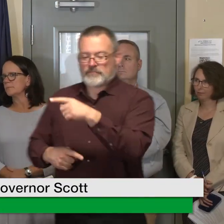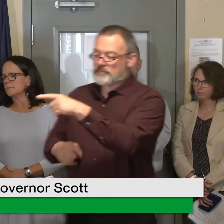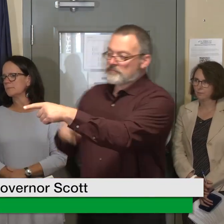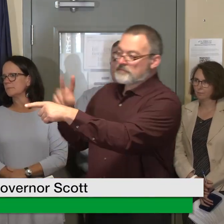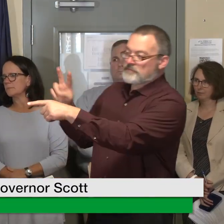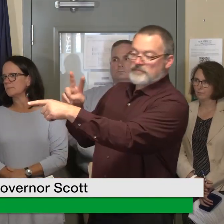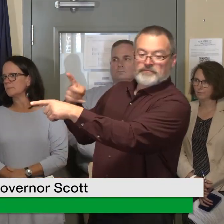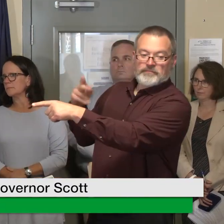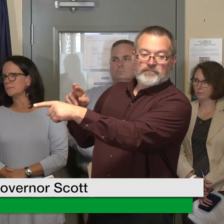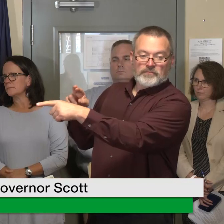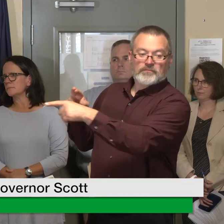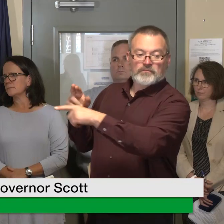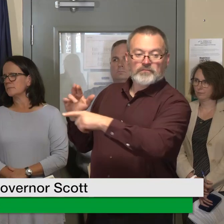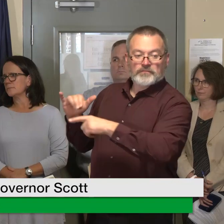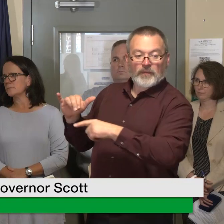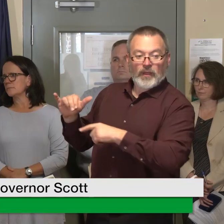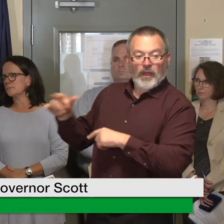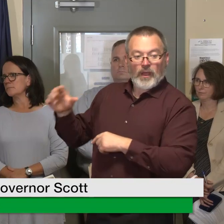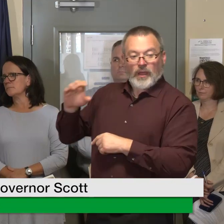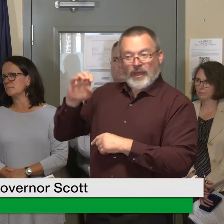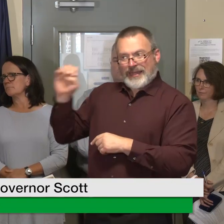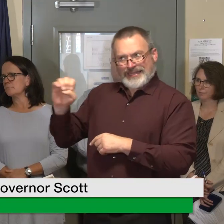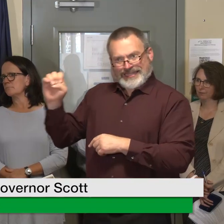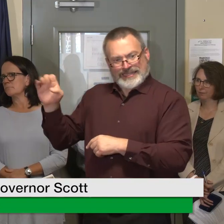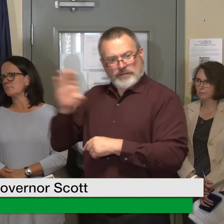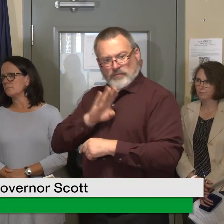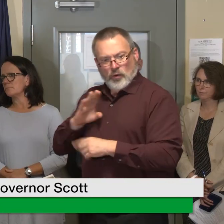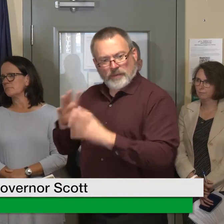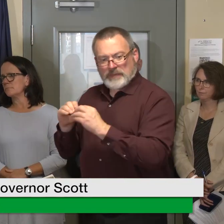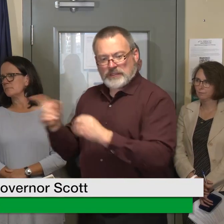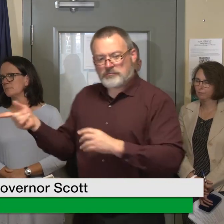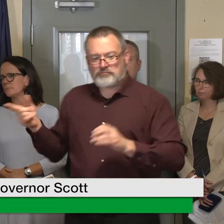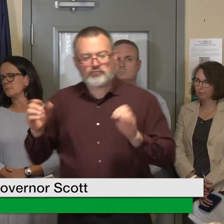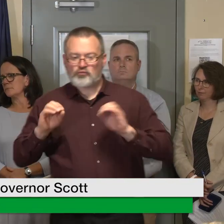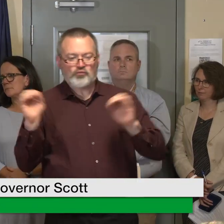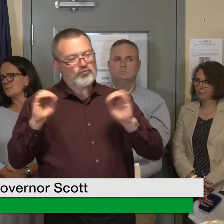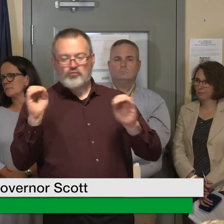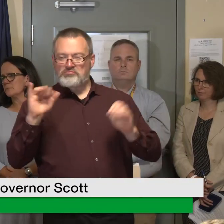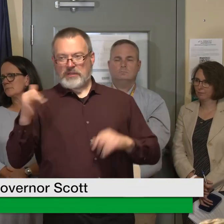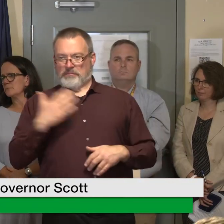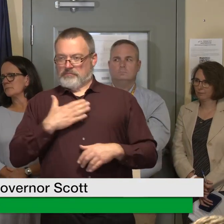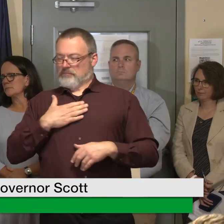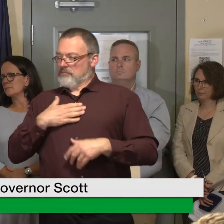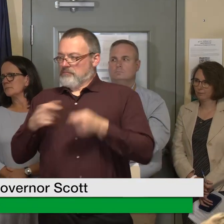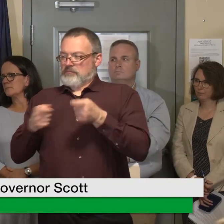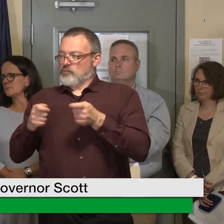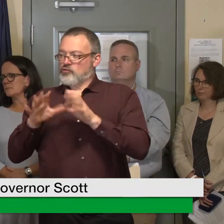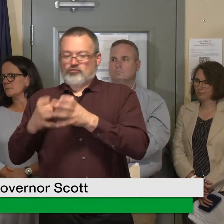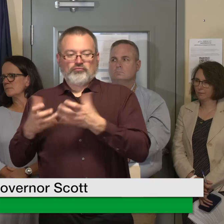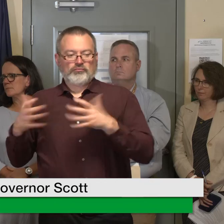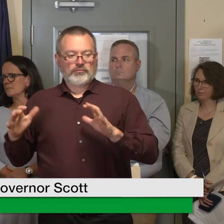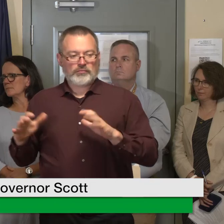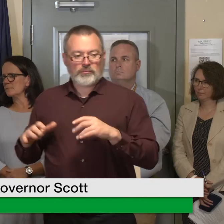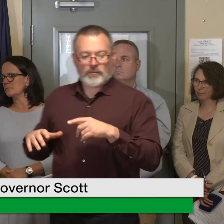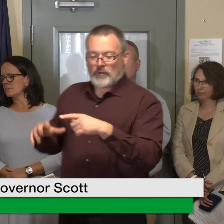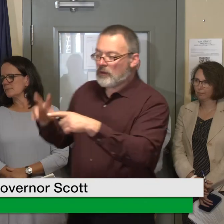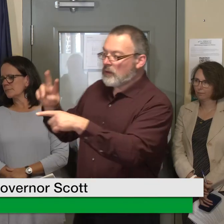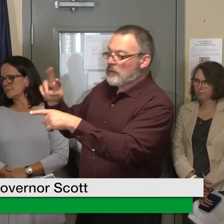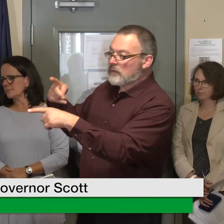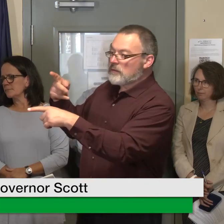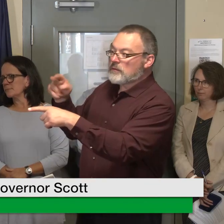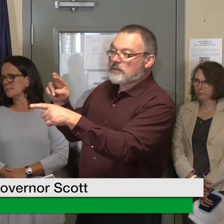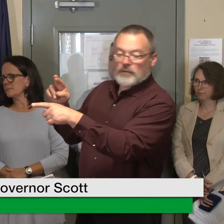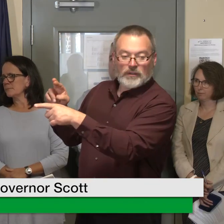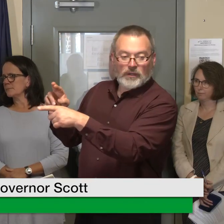this is just with a meeting with myself and our administration with the economists. Also on that topic